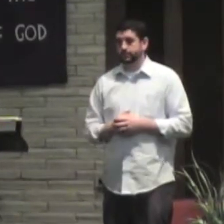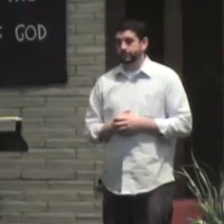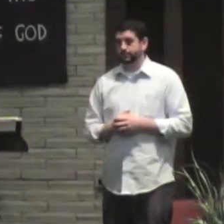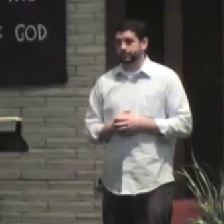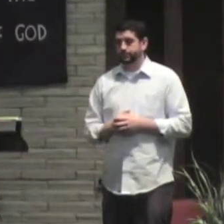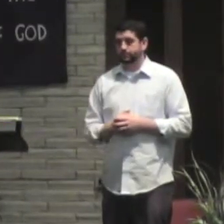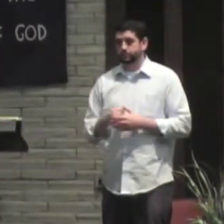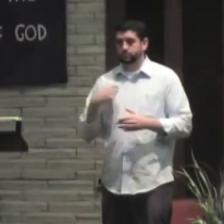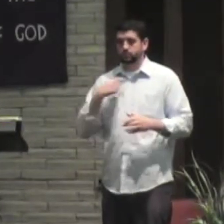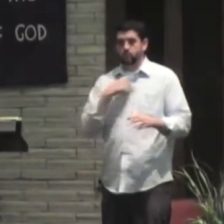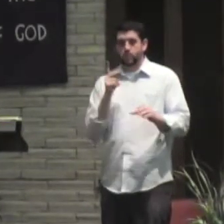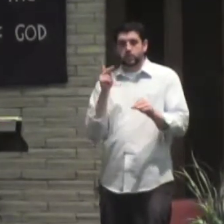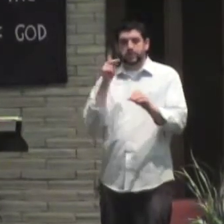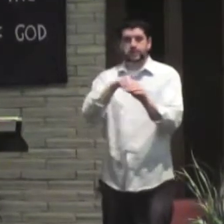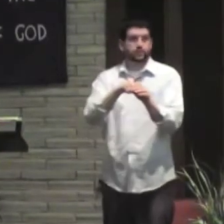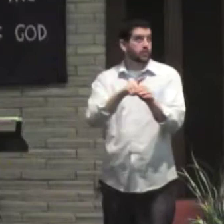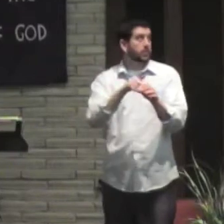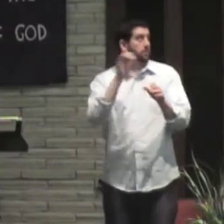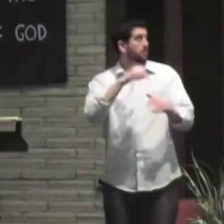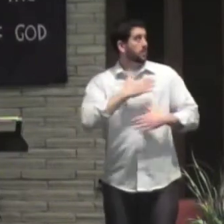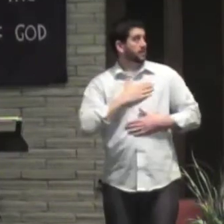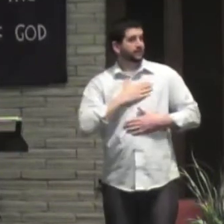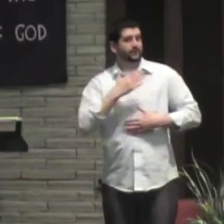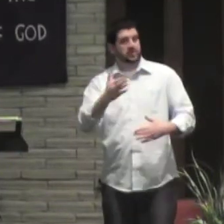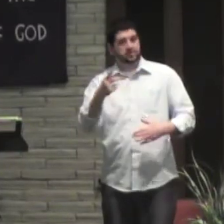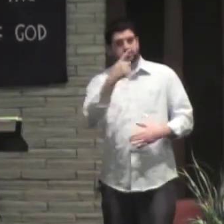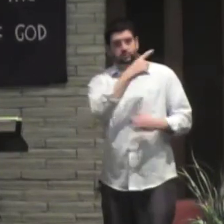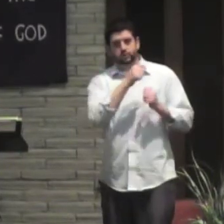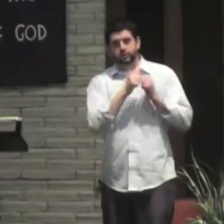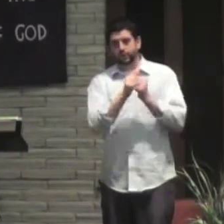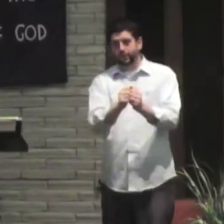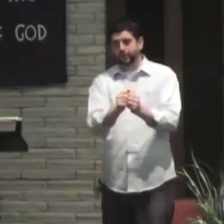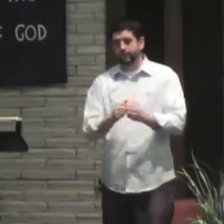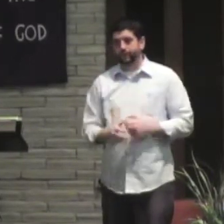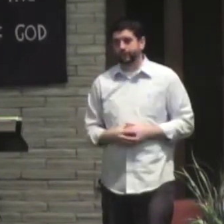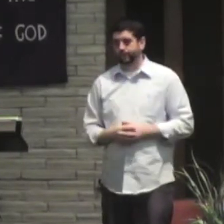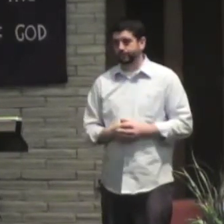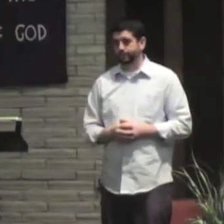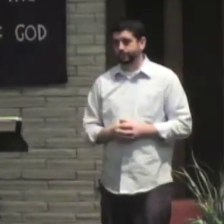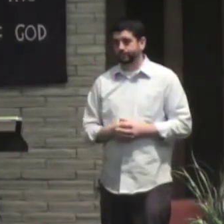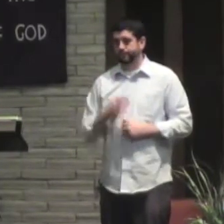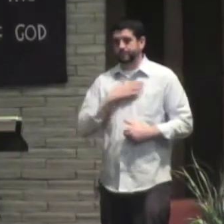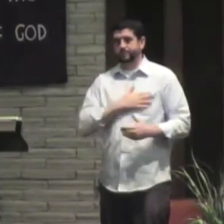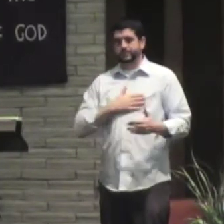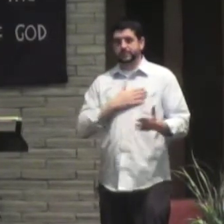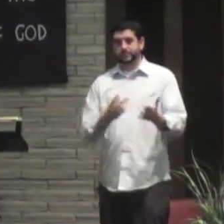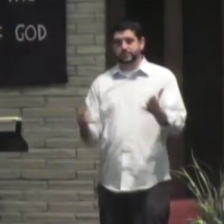as we participate in this confession together.